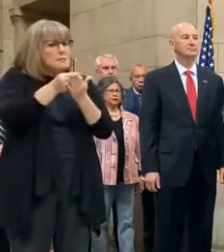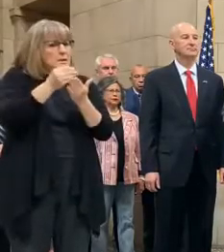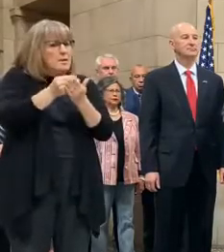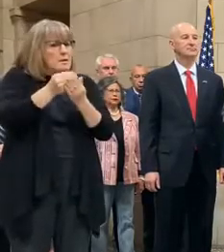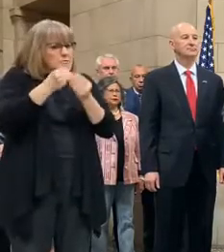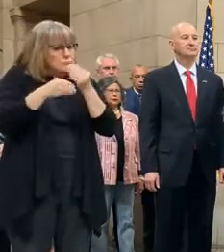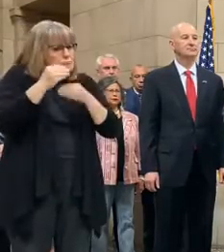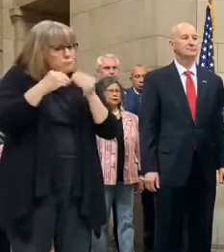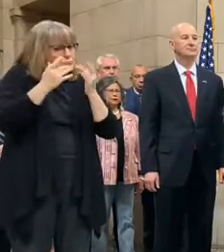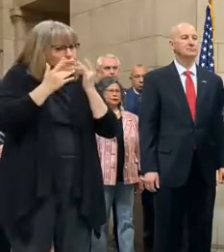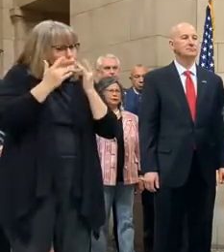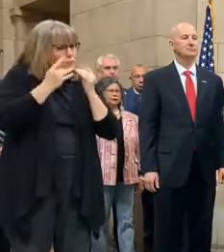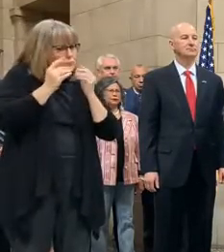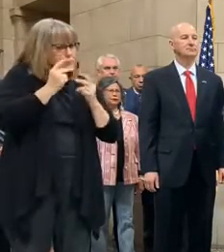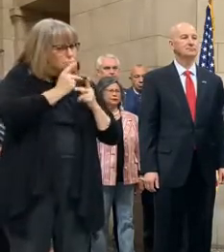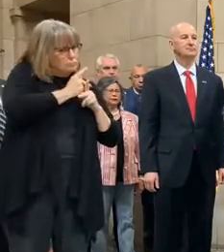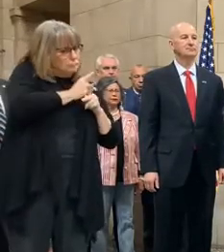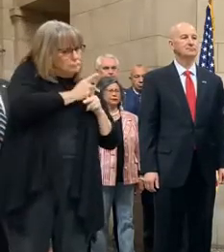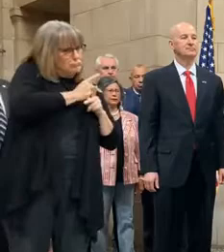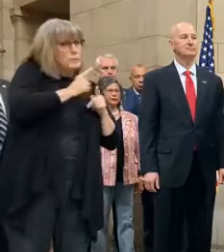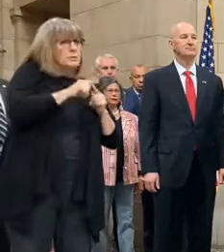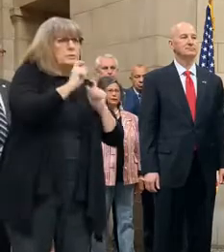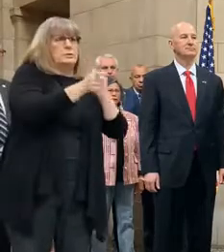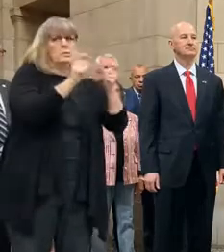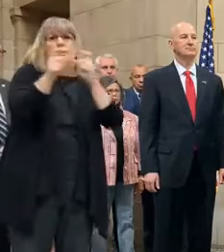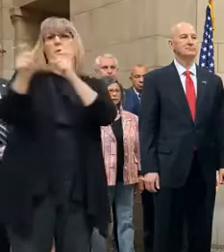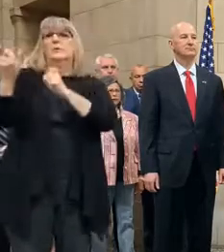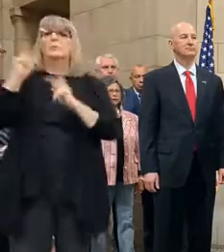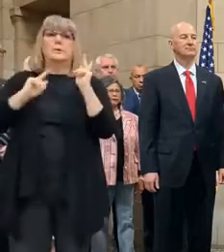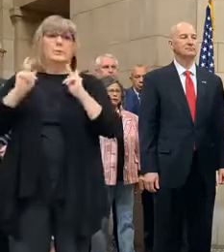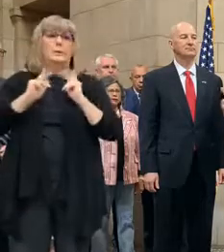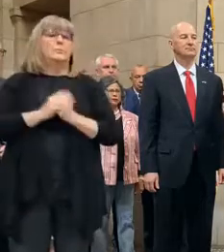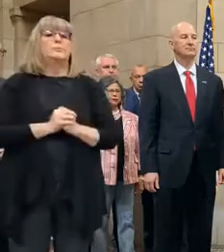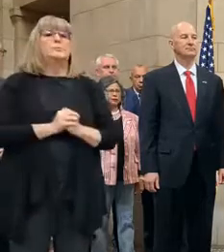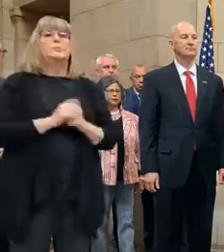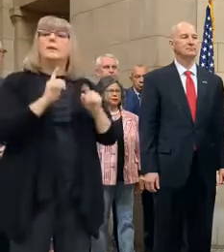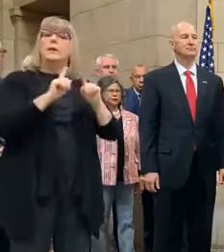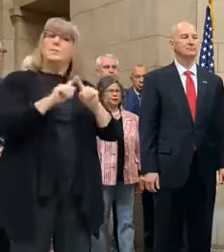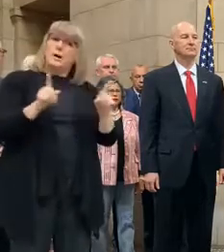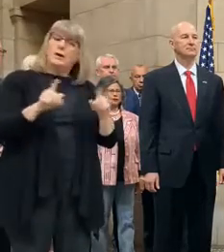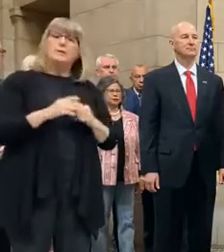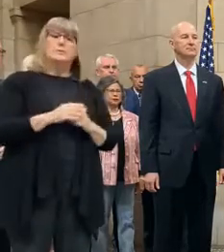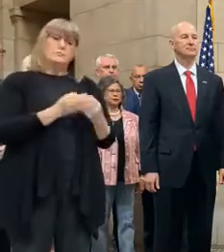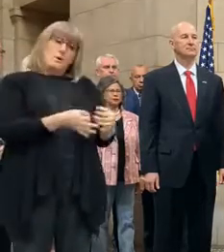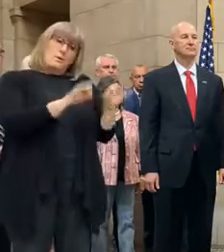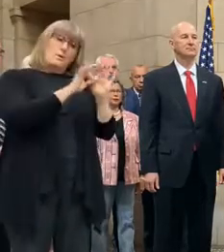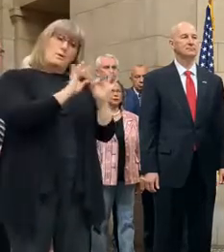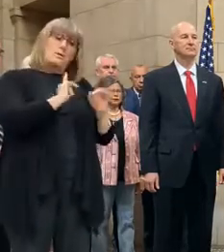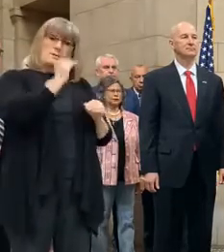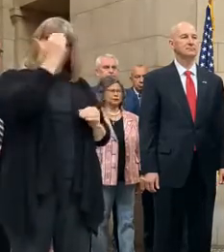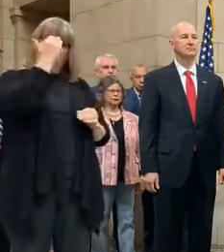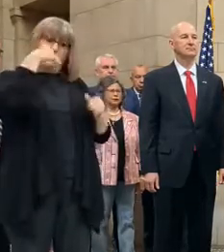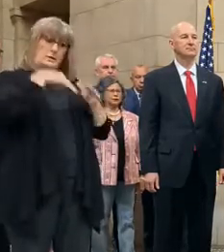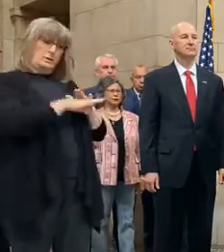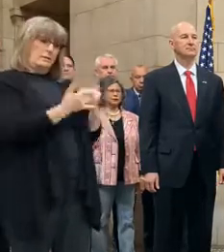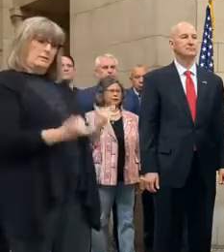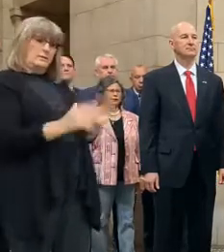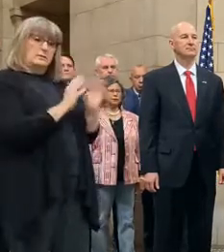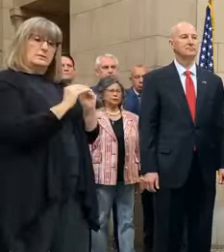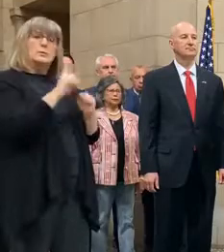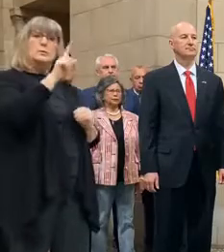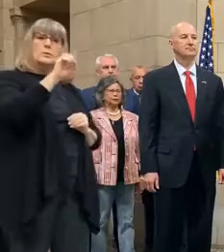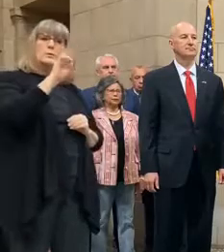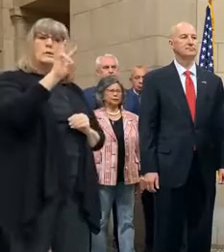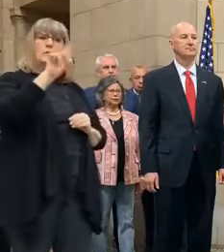big things like give more money back to Nebraska taxpayers. But more importantly, I knew coming into this session, the